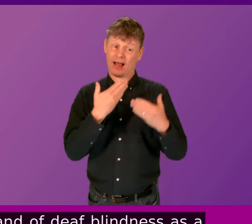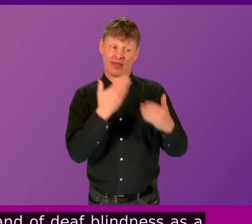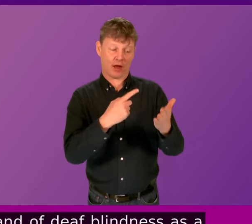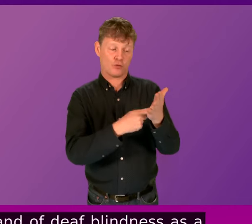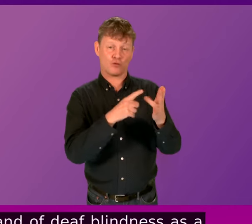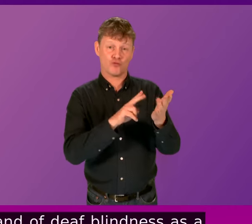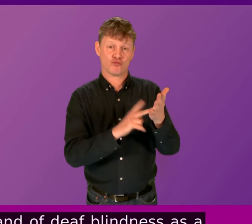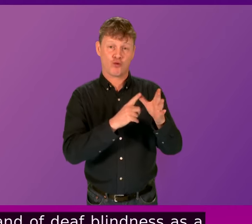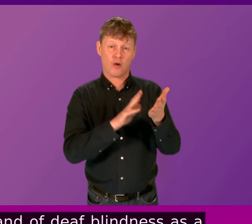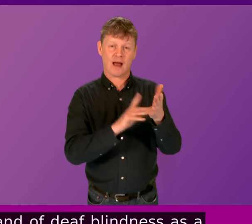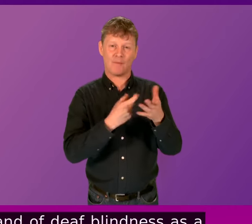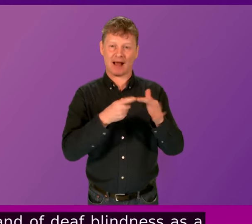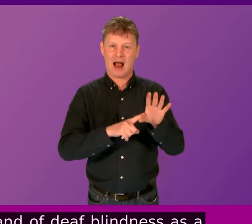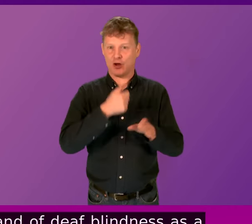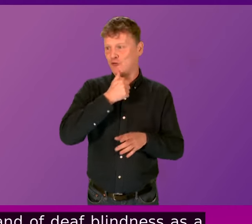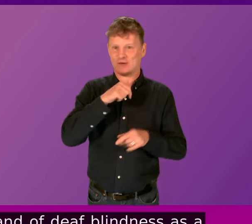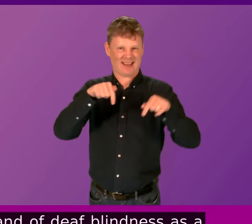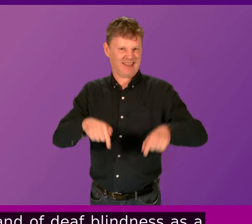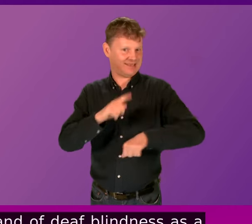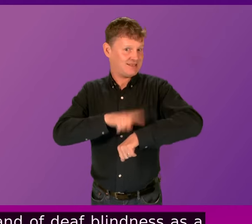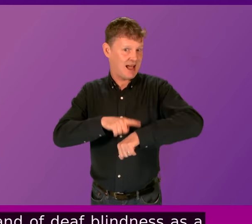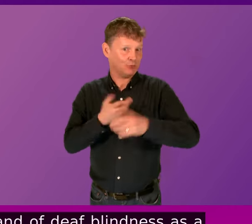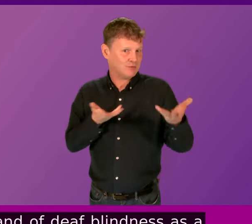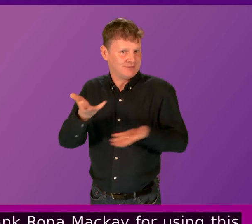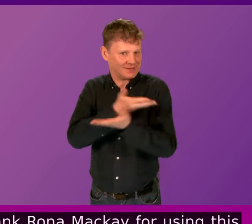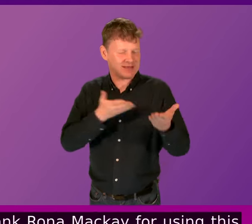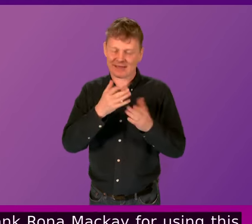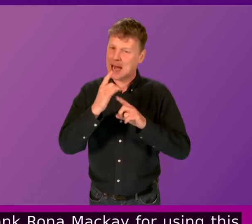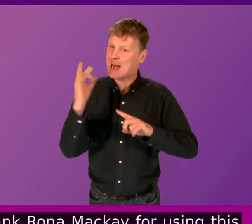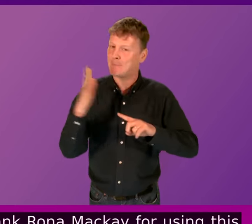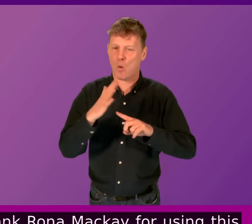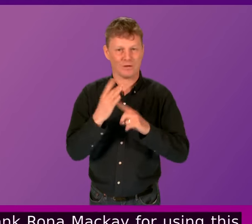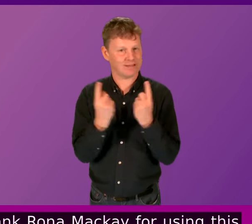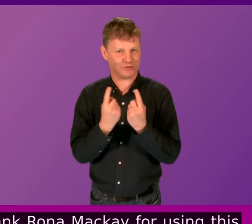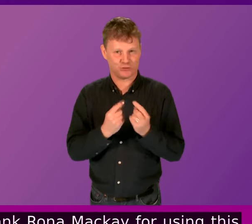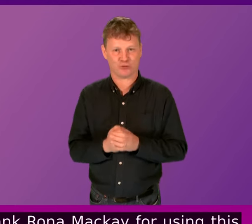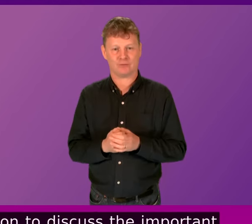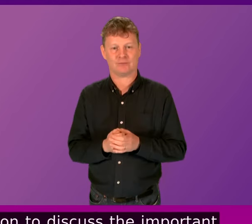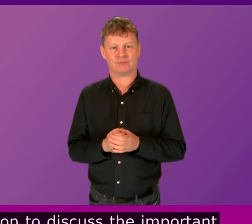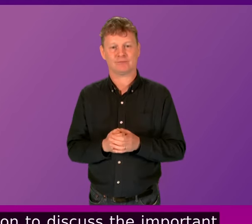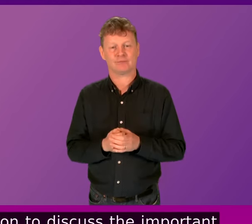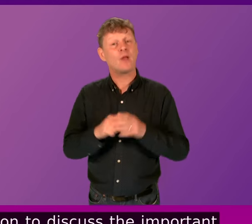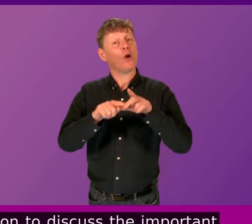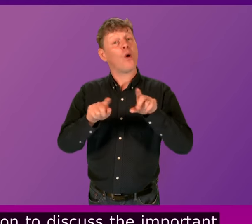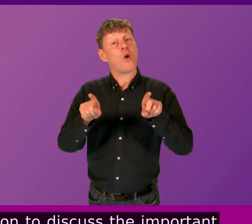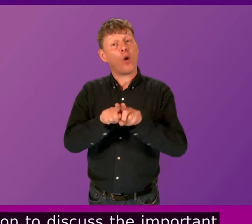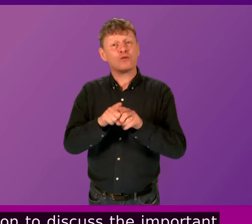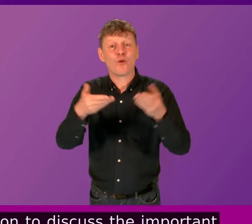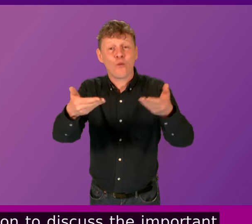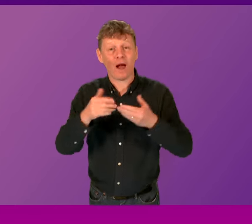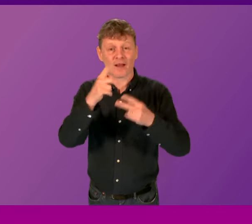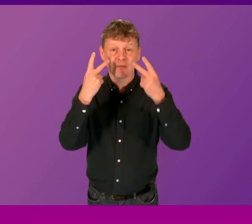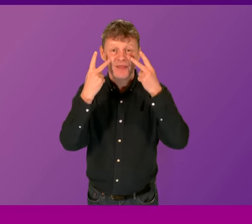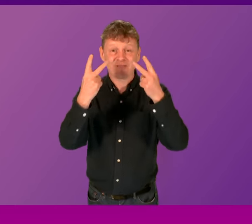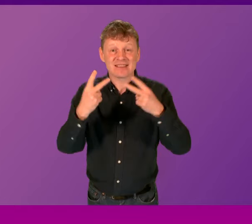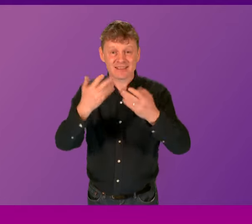for using this member's business allocation to discuss the important issue. Thank you. I would also like to welcome the visitors to